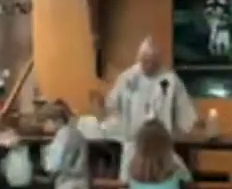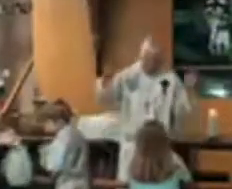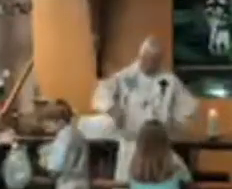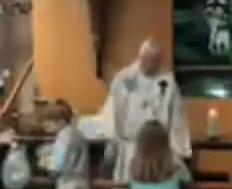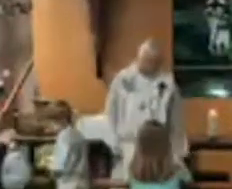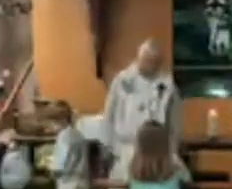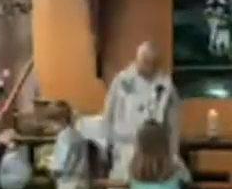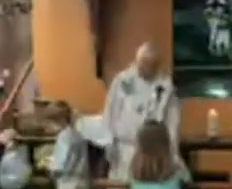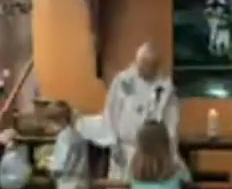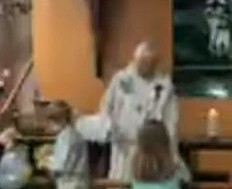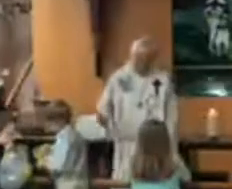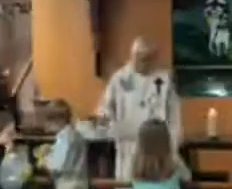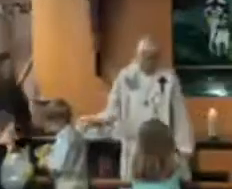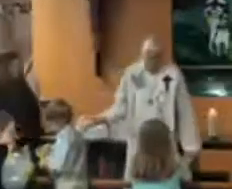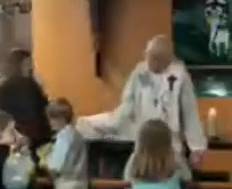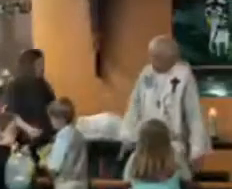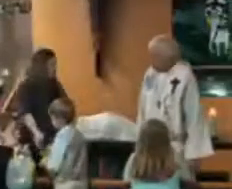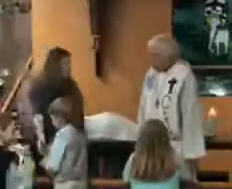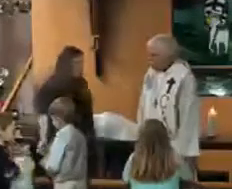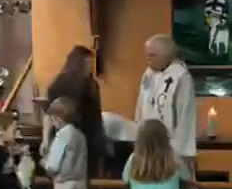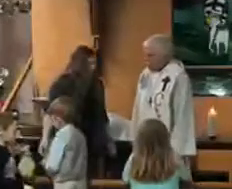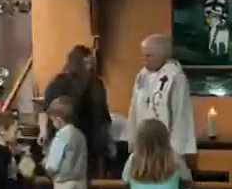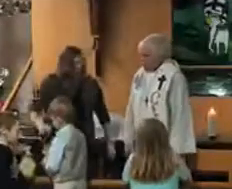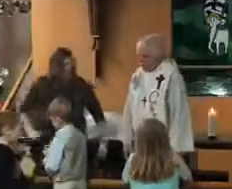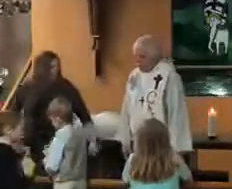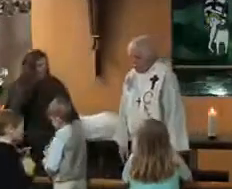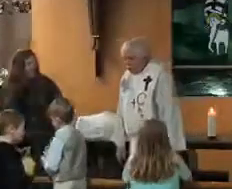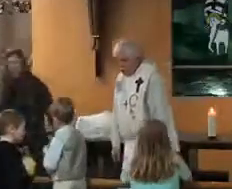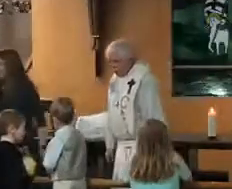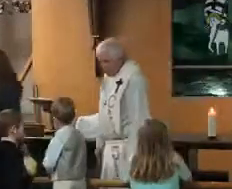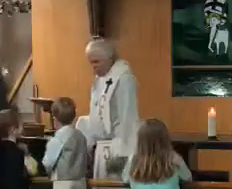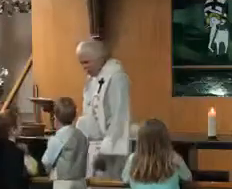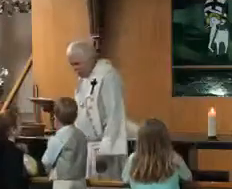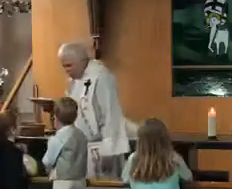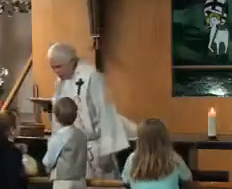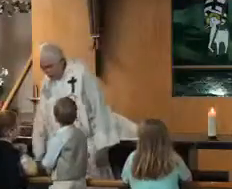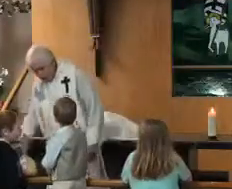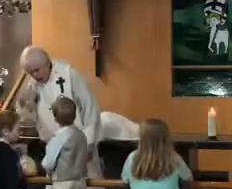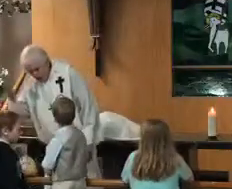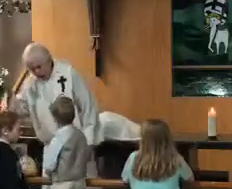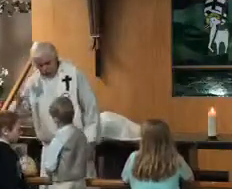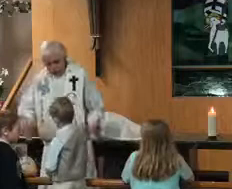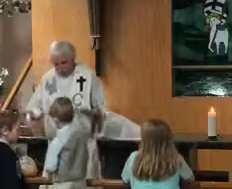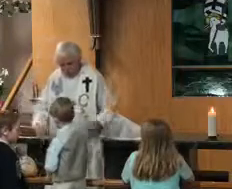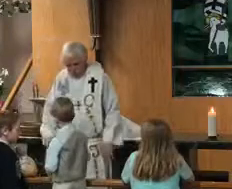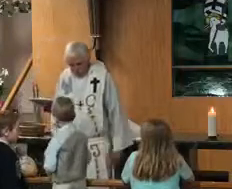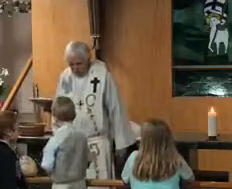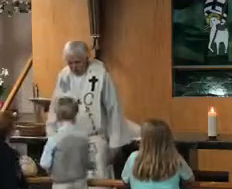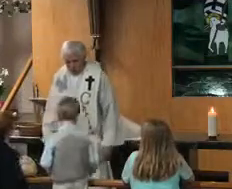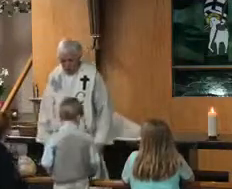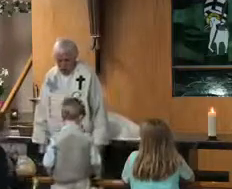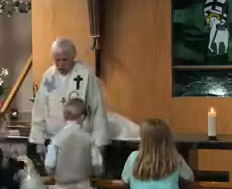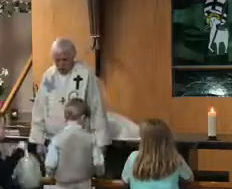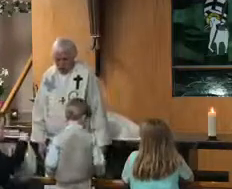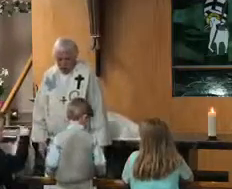Remember that, otherwise the candy doesn't mean a thing other than just sweet. When you open the egg, just thank God for whatever's in